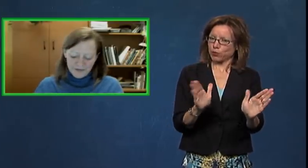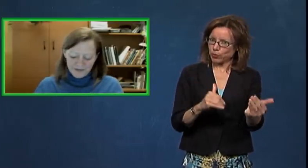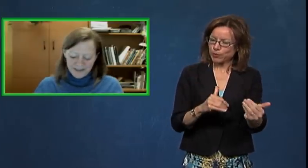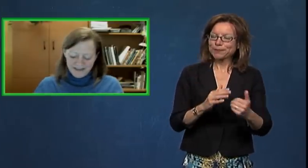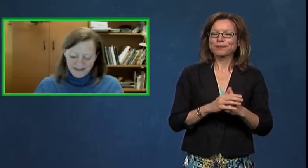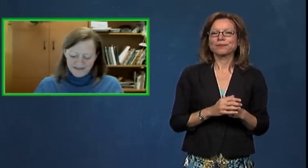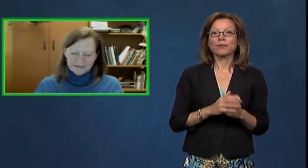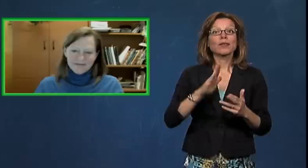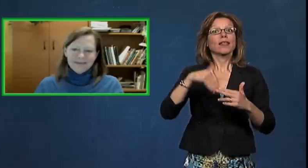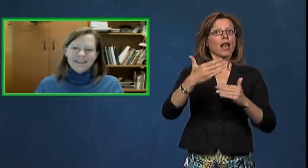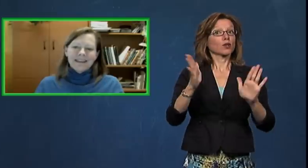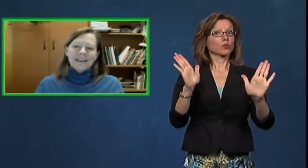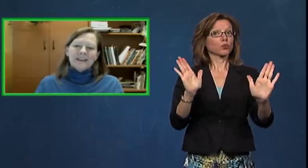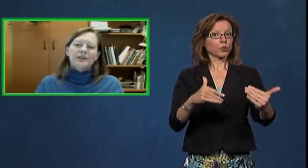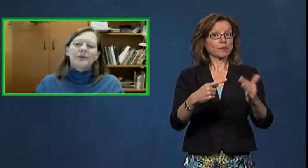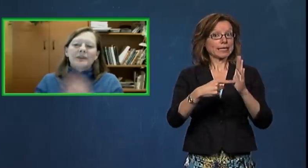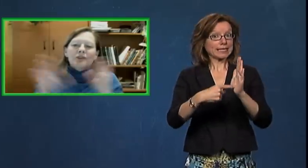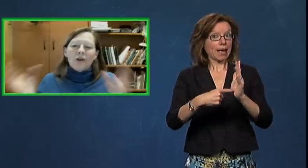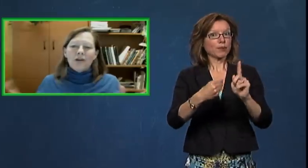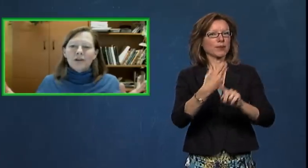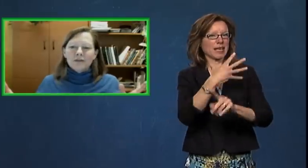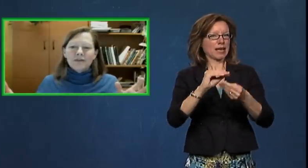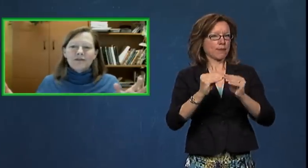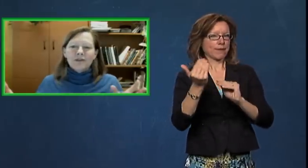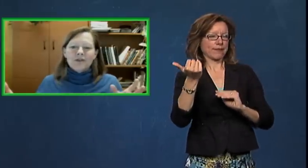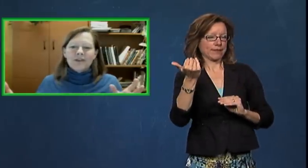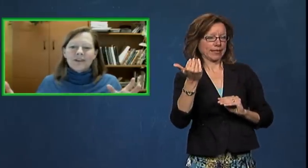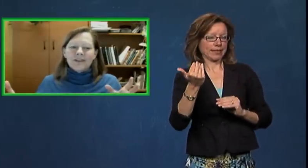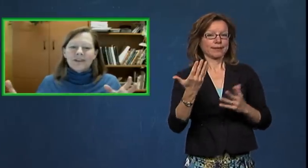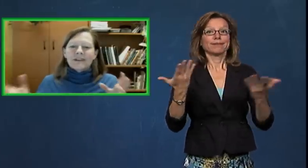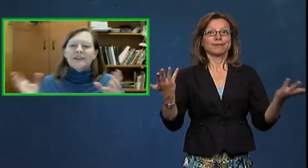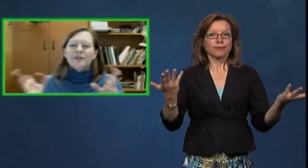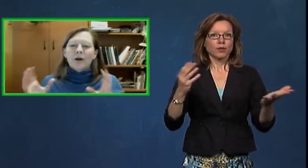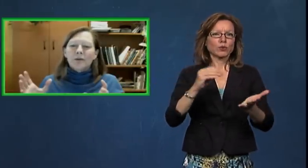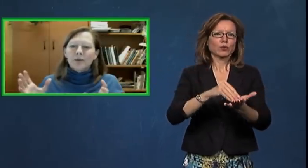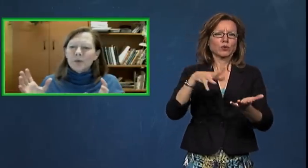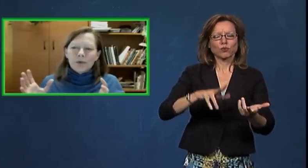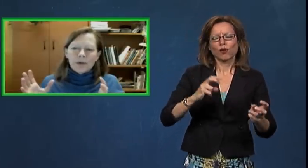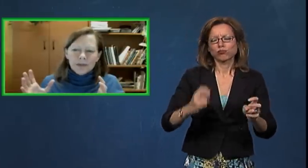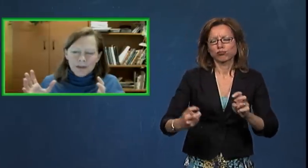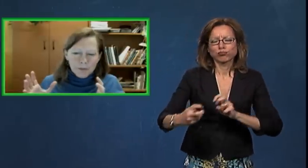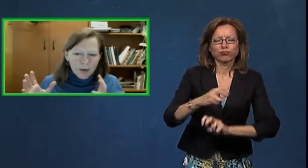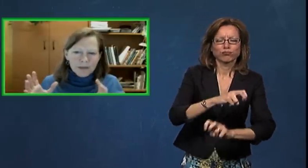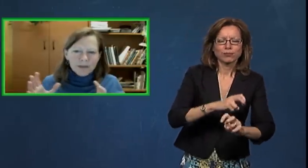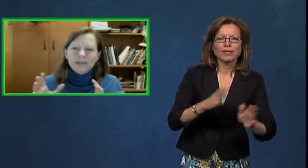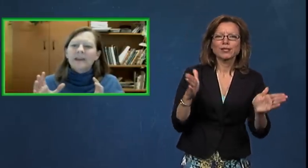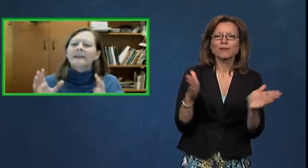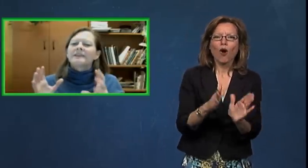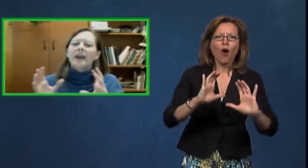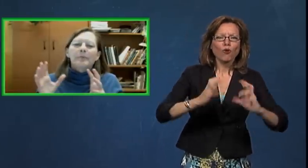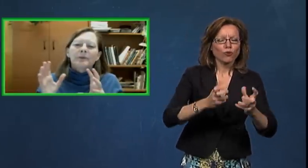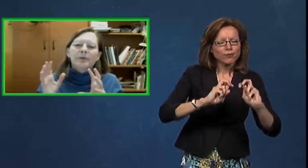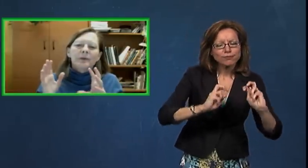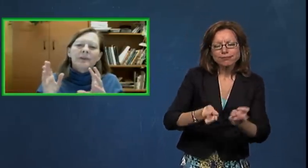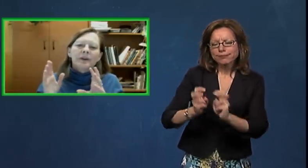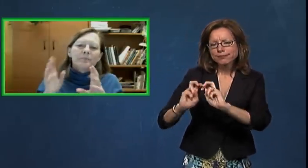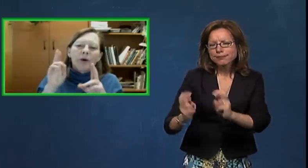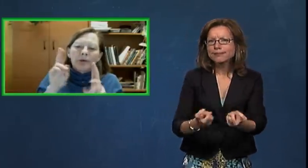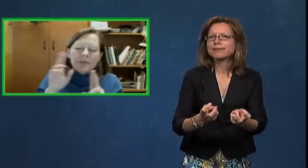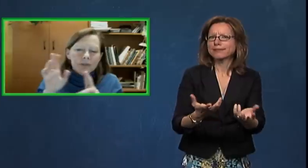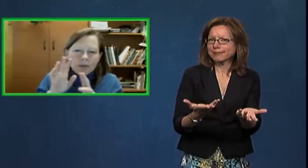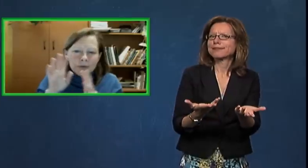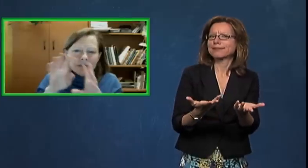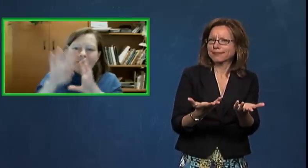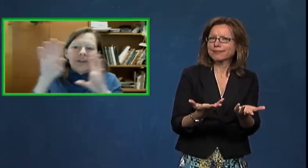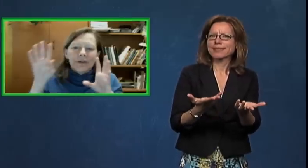Slide 15, students all over the floor. Small group work that probably looks like it's happened with